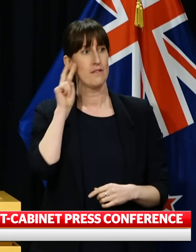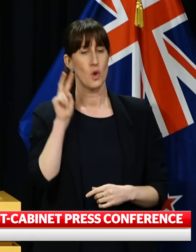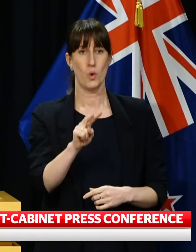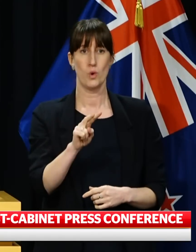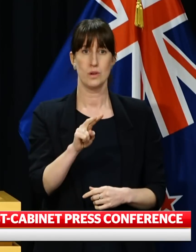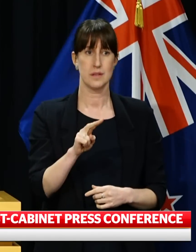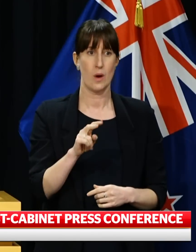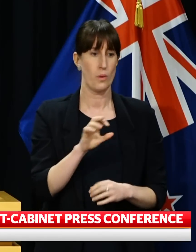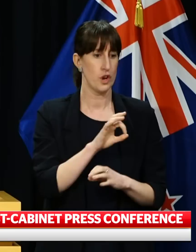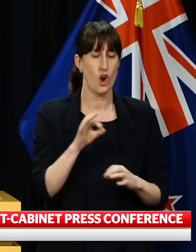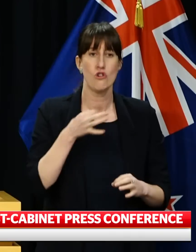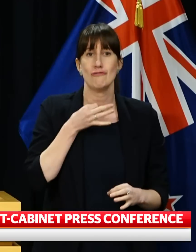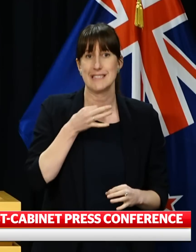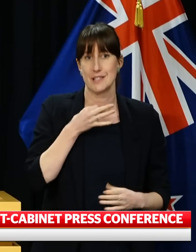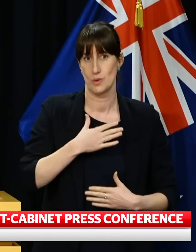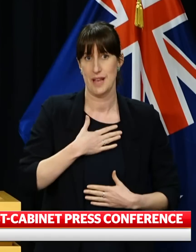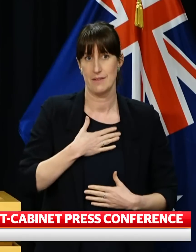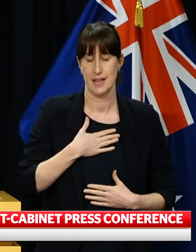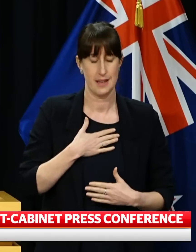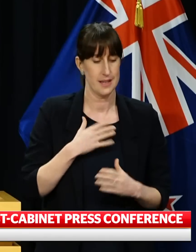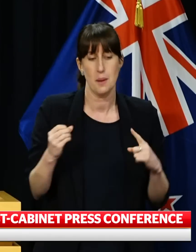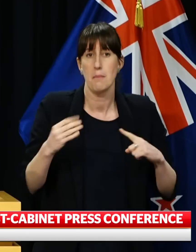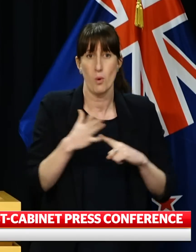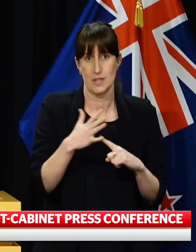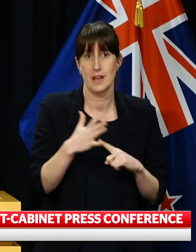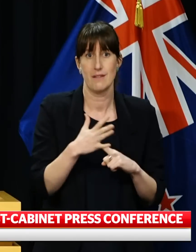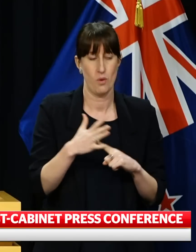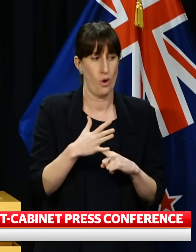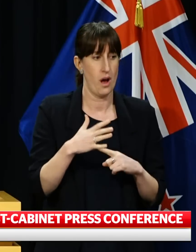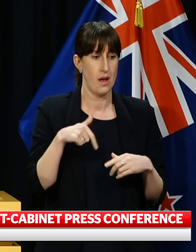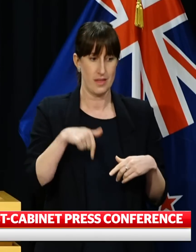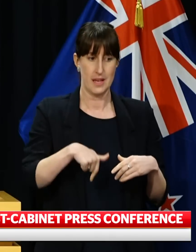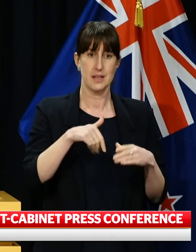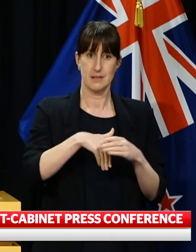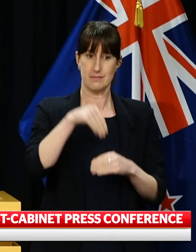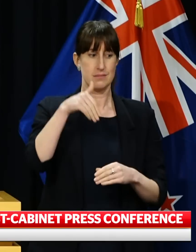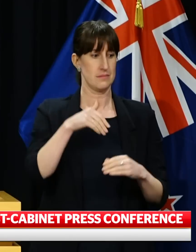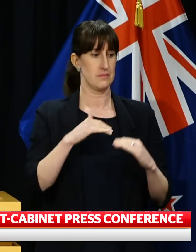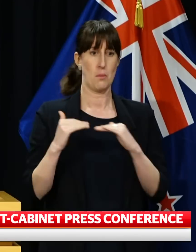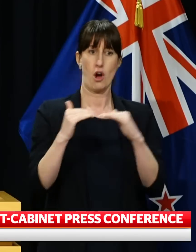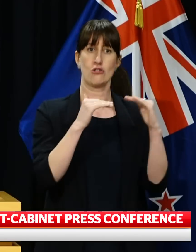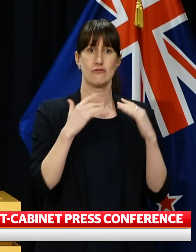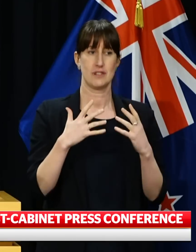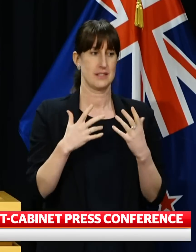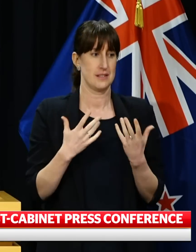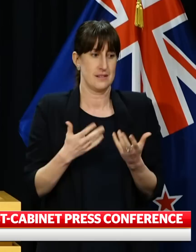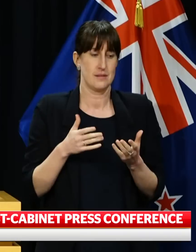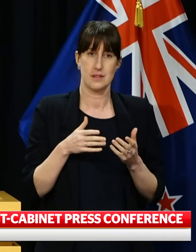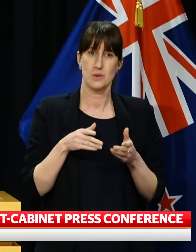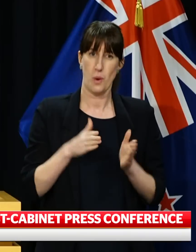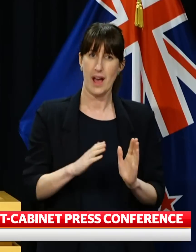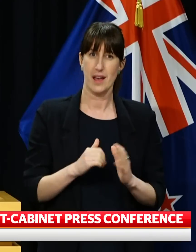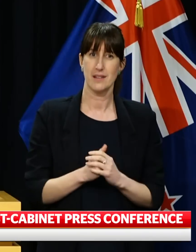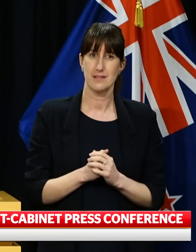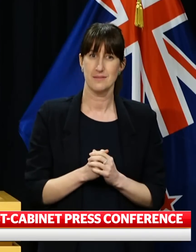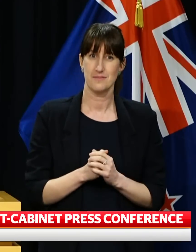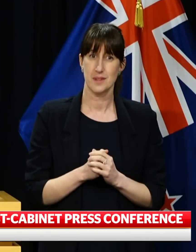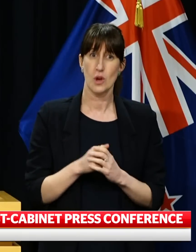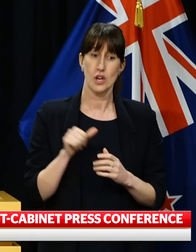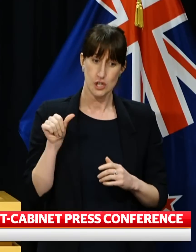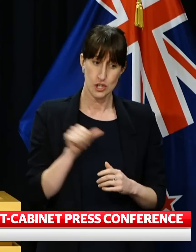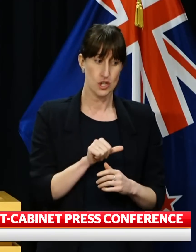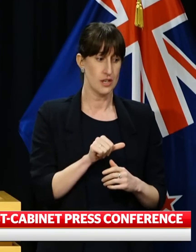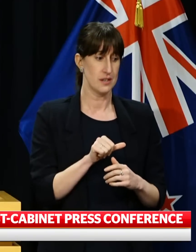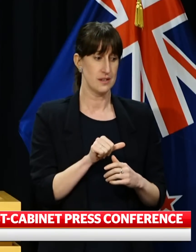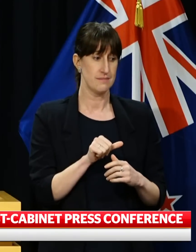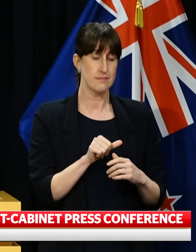That's fundamental in a democracy. So I think that we should continue to not treat this as a partisan issue. We should continue to work across the